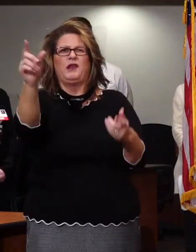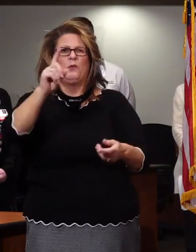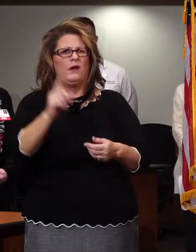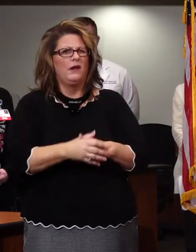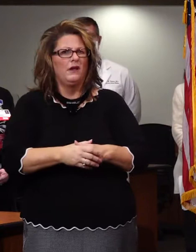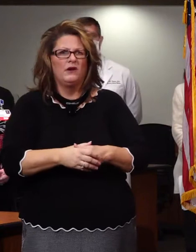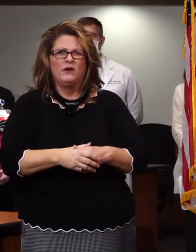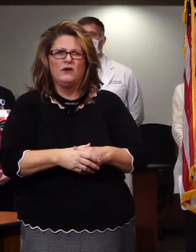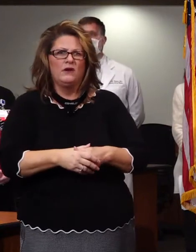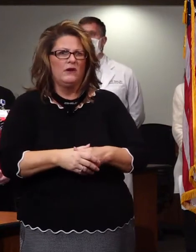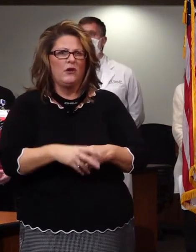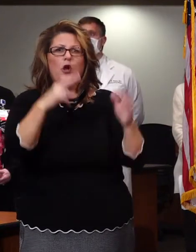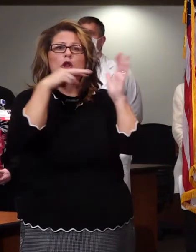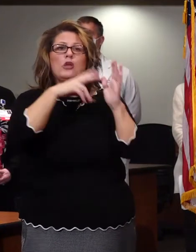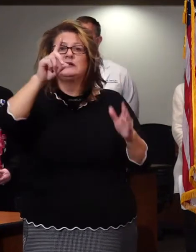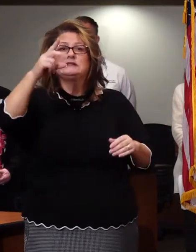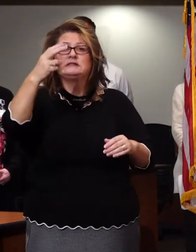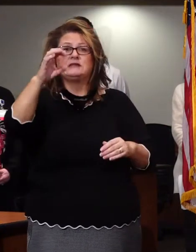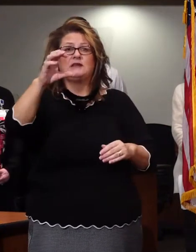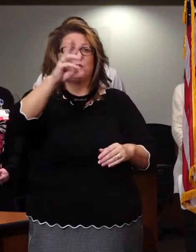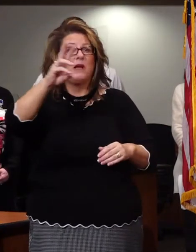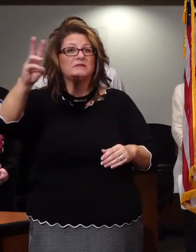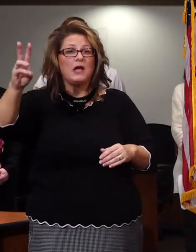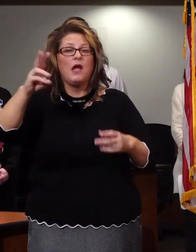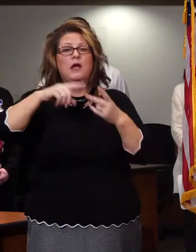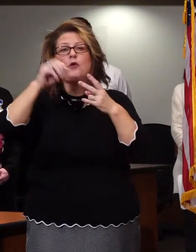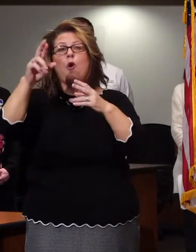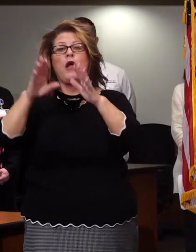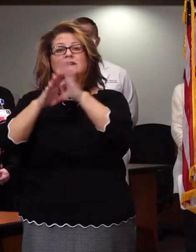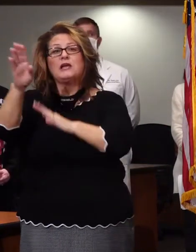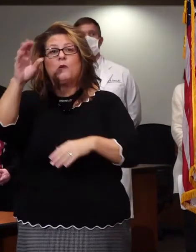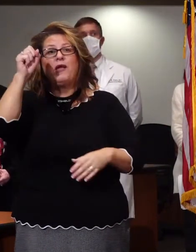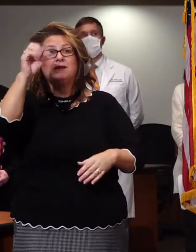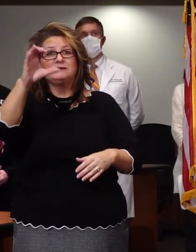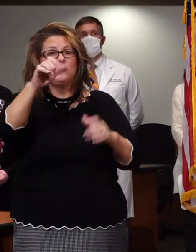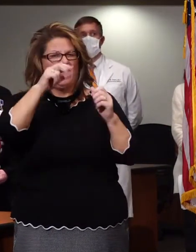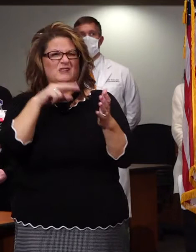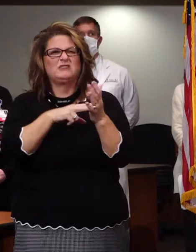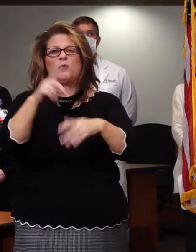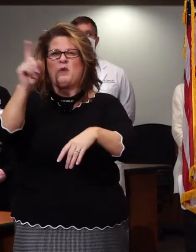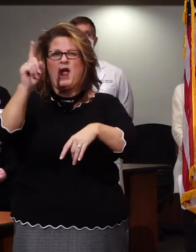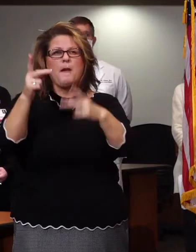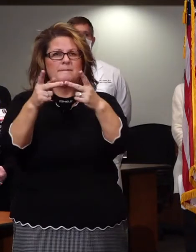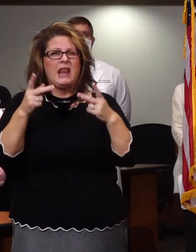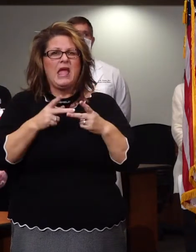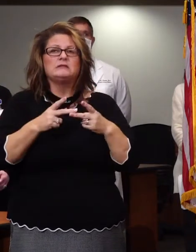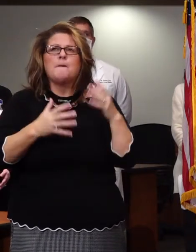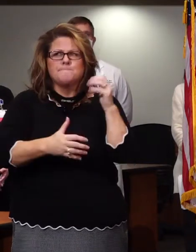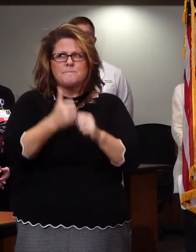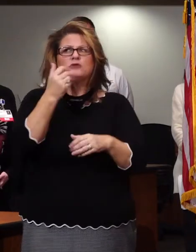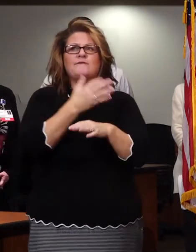you can find them on the DHEC website as well as the Accelerate SC website. Most of them, I believe, are free. All